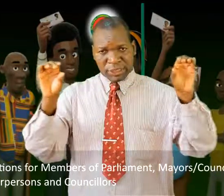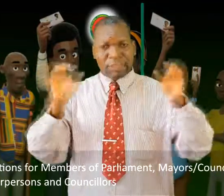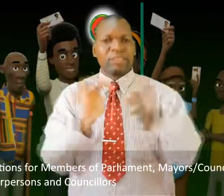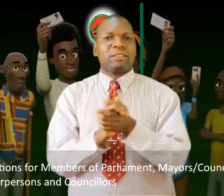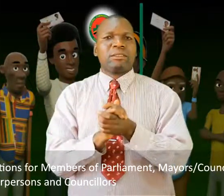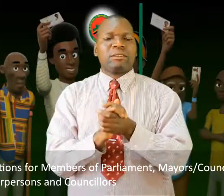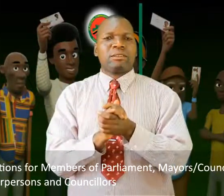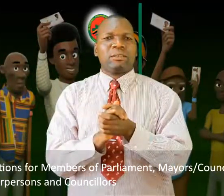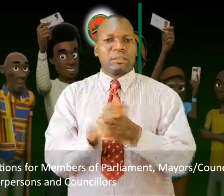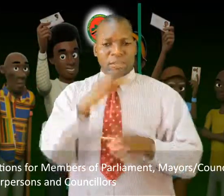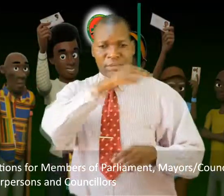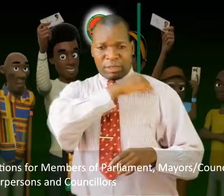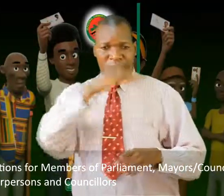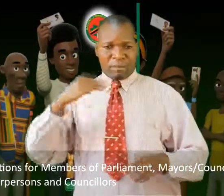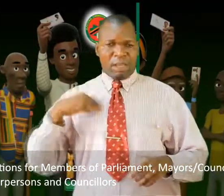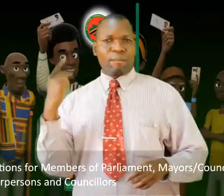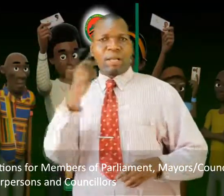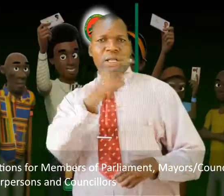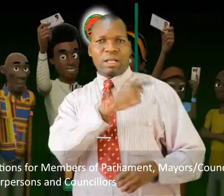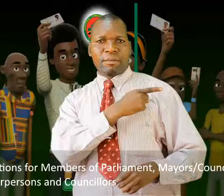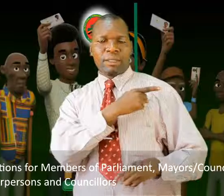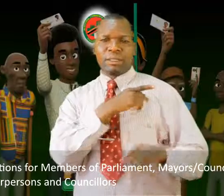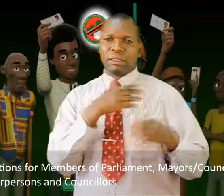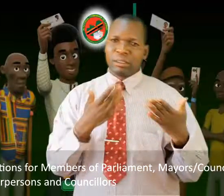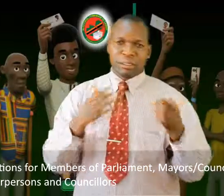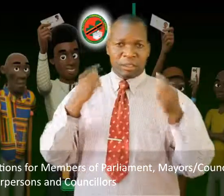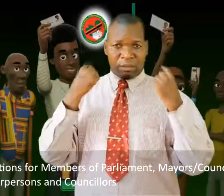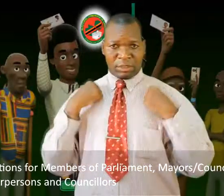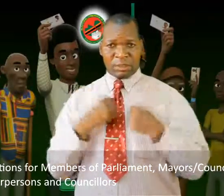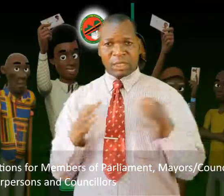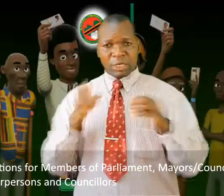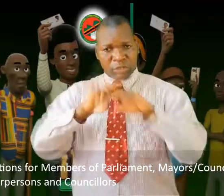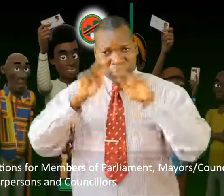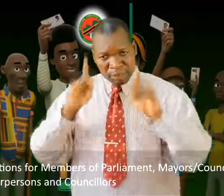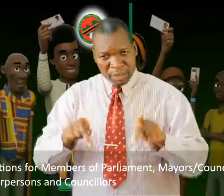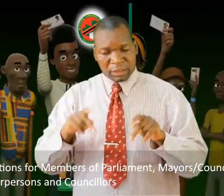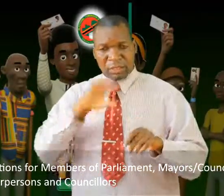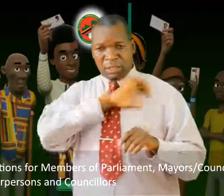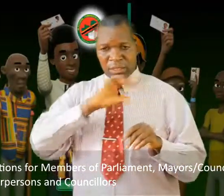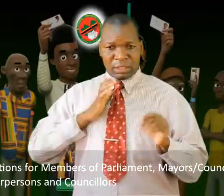Elections for members of parliament, mayors or council chairpersons and councillors.